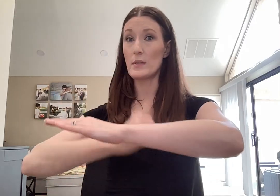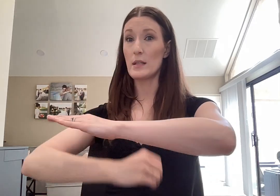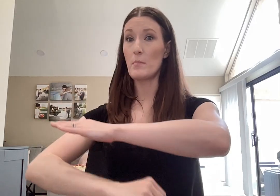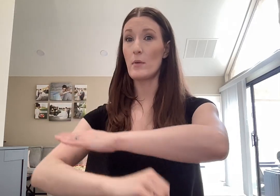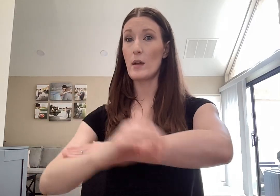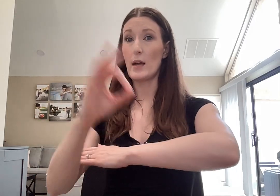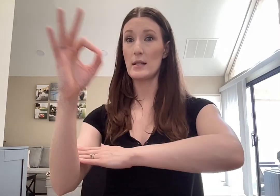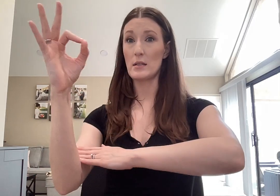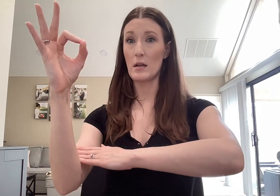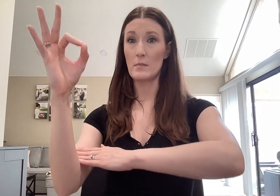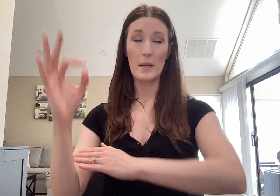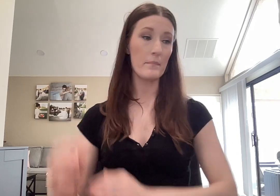sleep as the sun comes up.